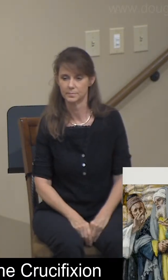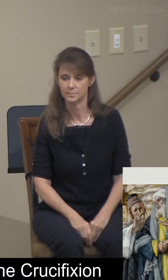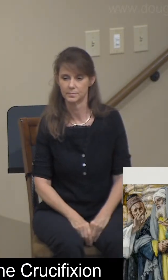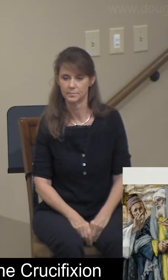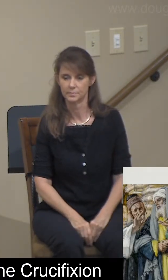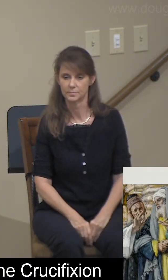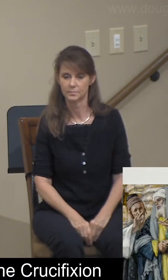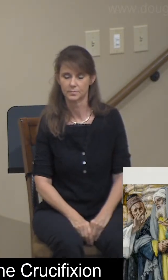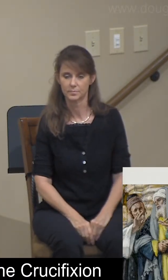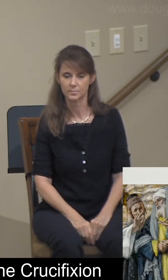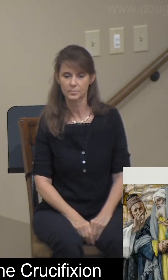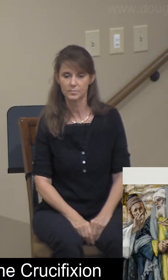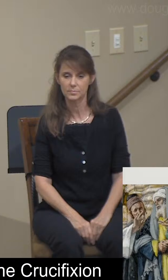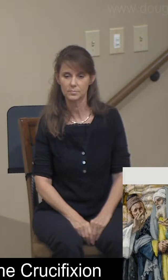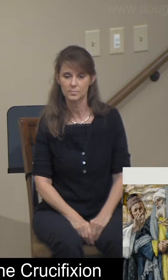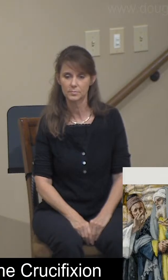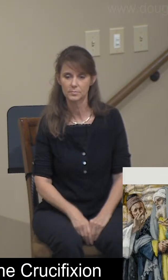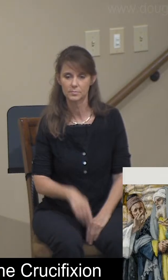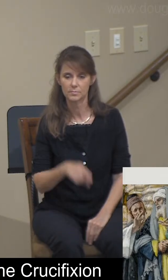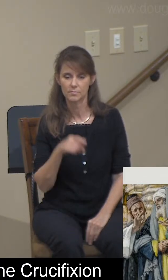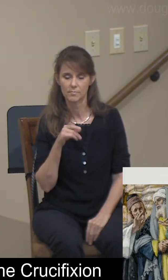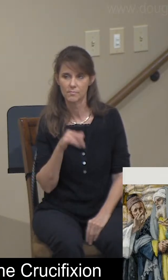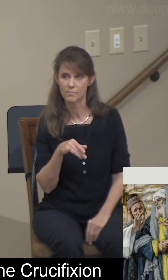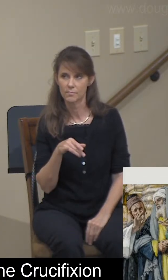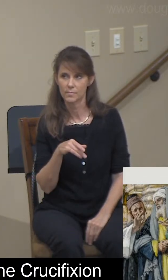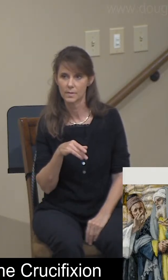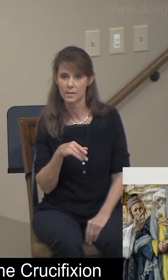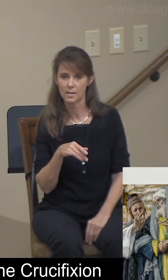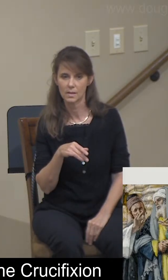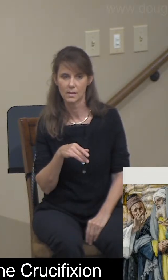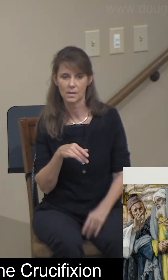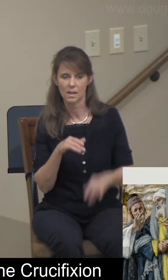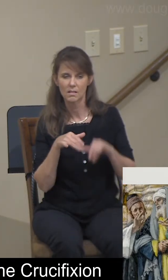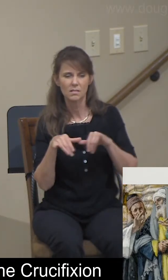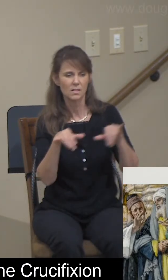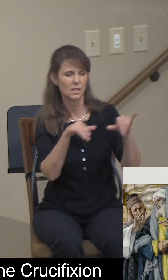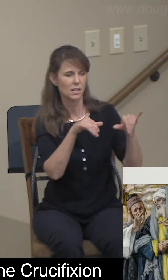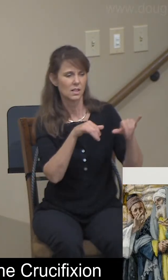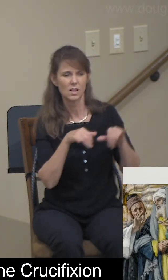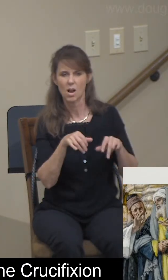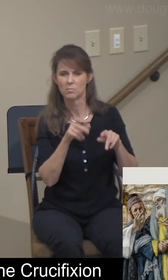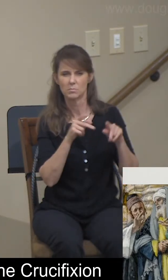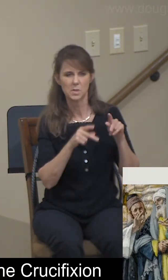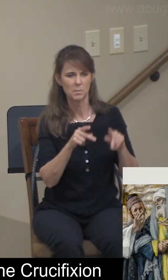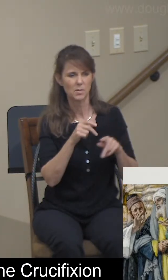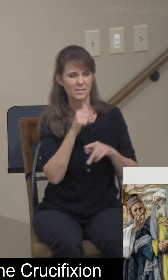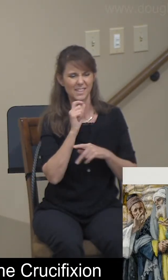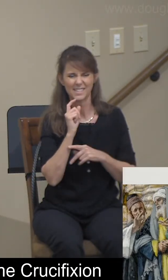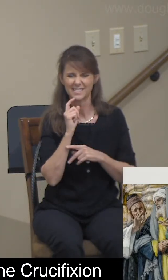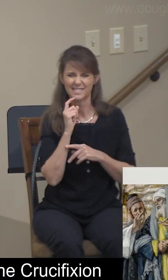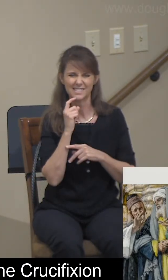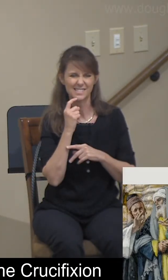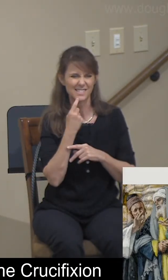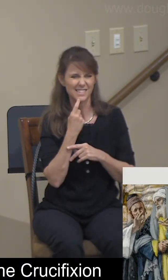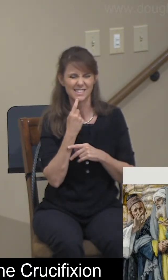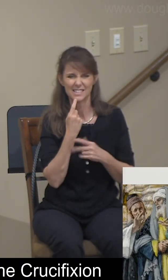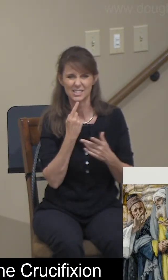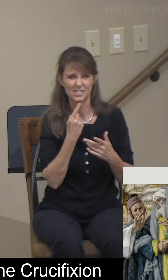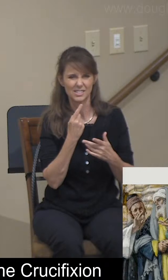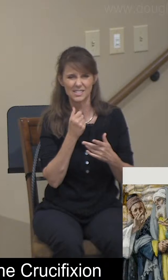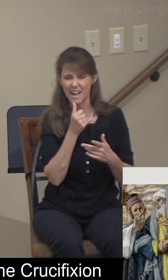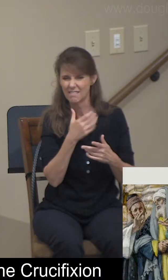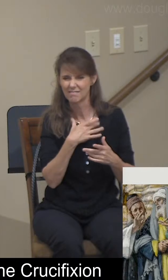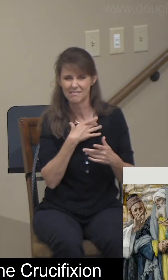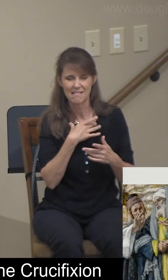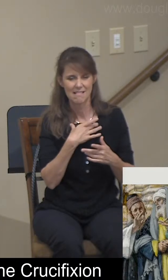the period, that the common people are not serious fans of the Sadducees.